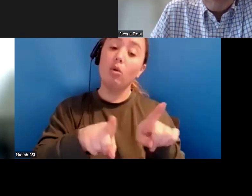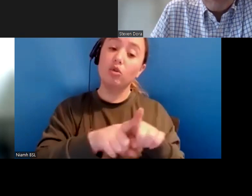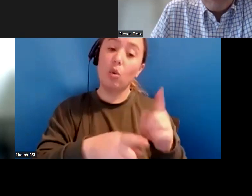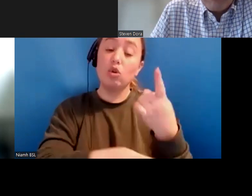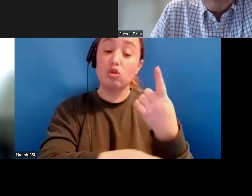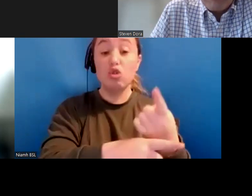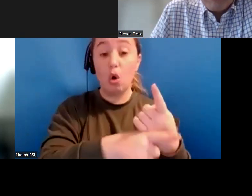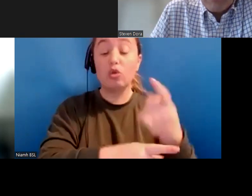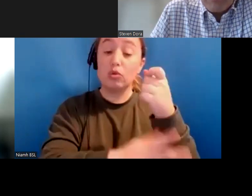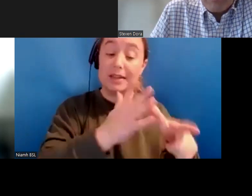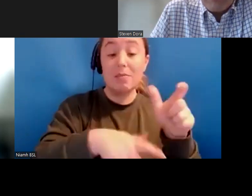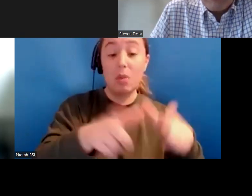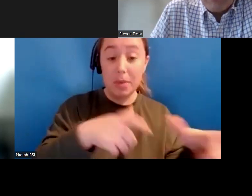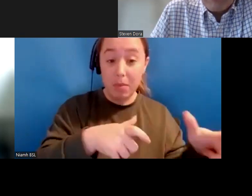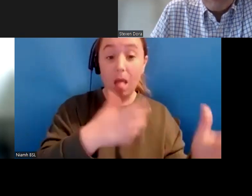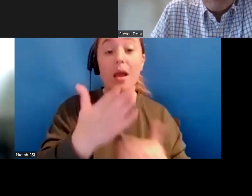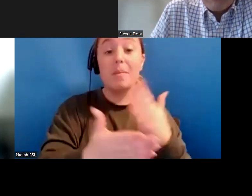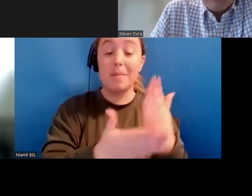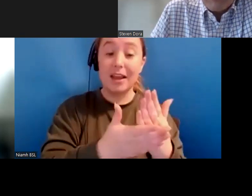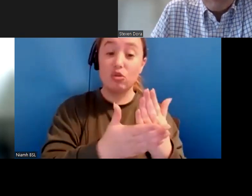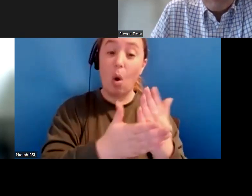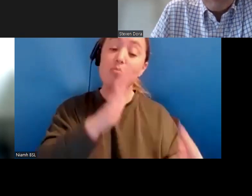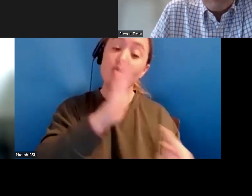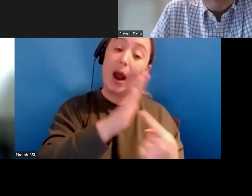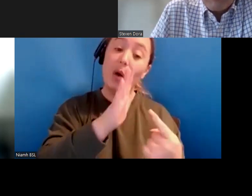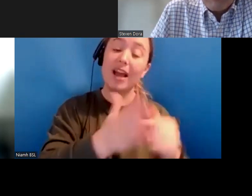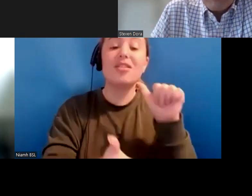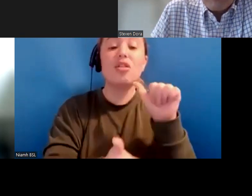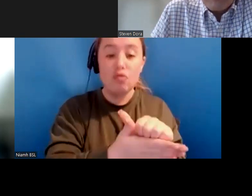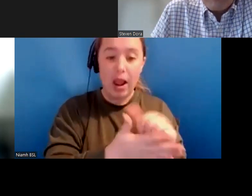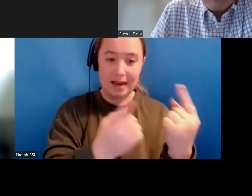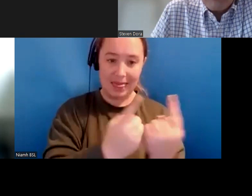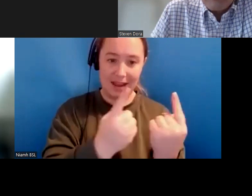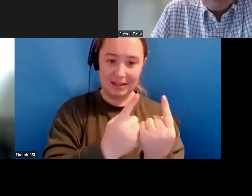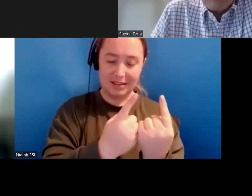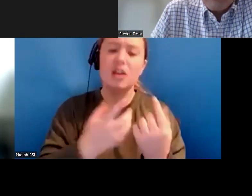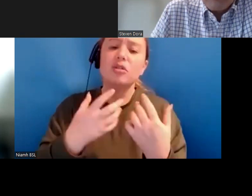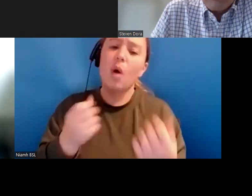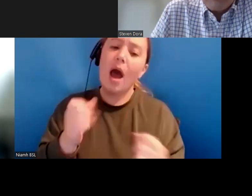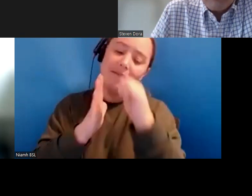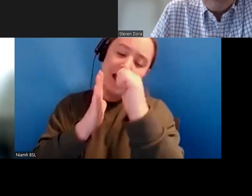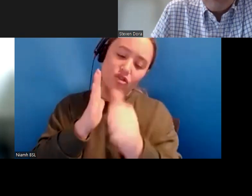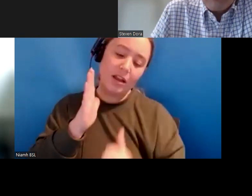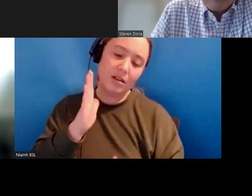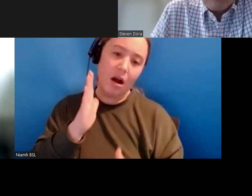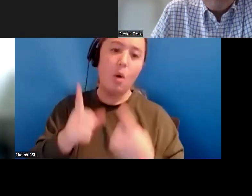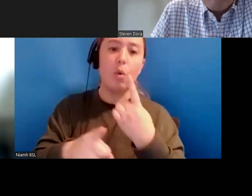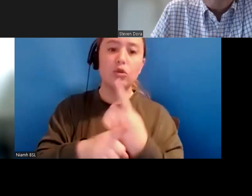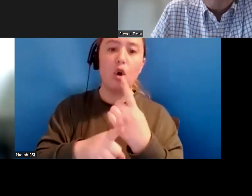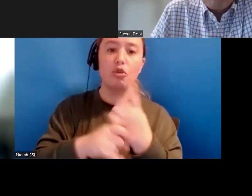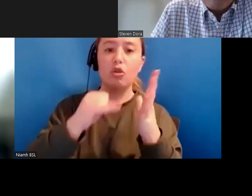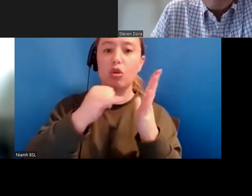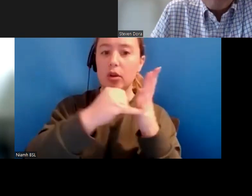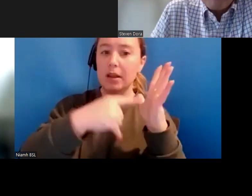right supports. And so on the agenda today, we will first hear from Stephen Dora, who will share some of